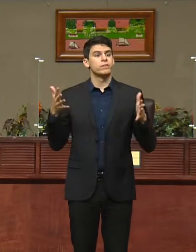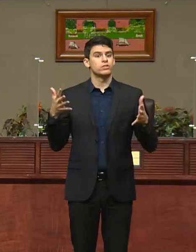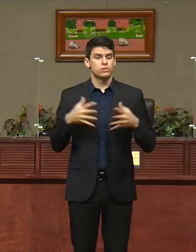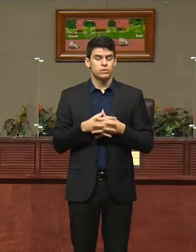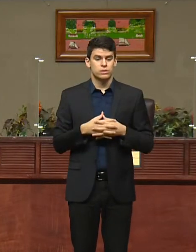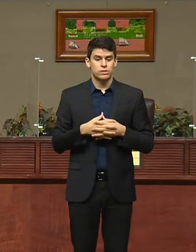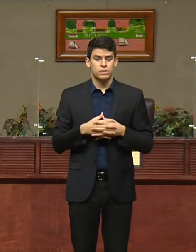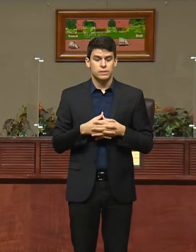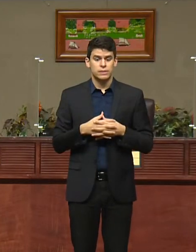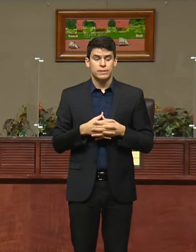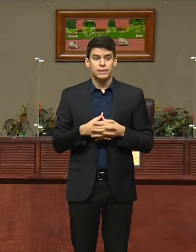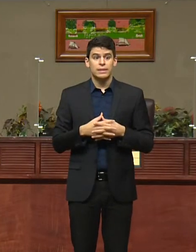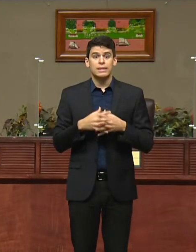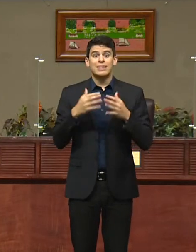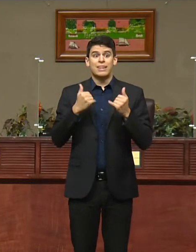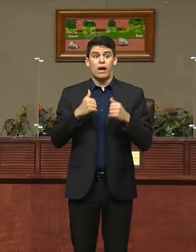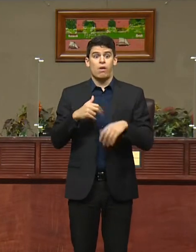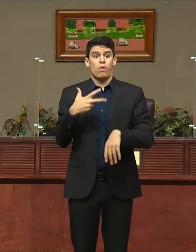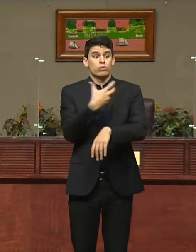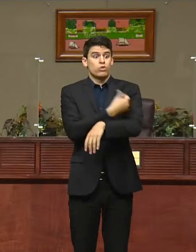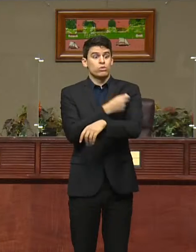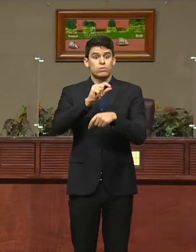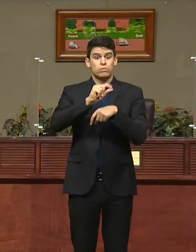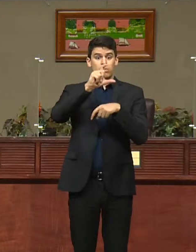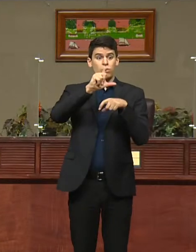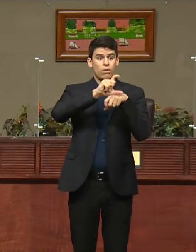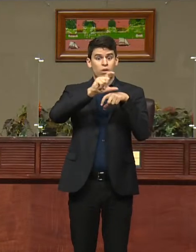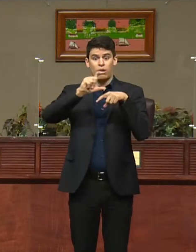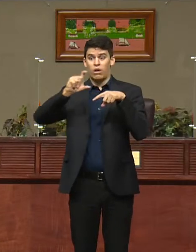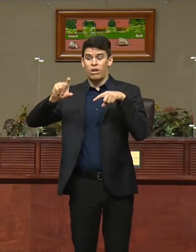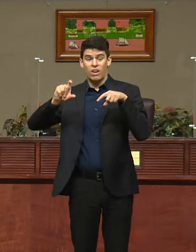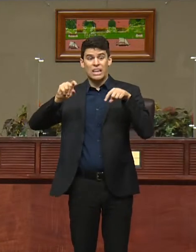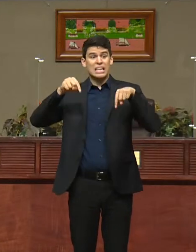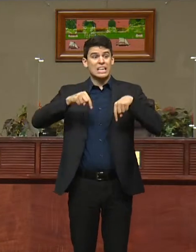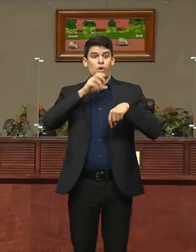The total doses administered in our county to county residents,